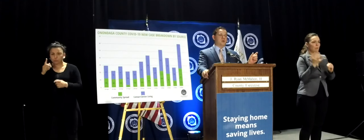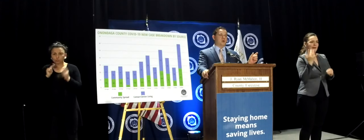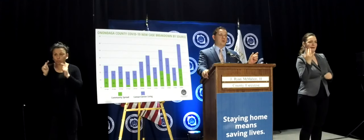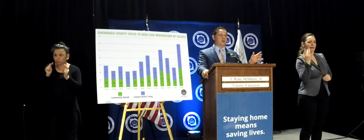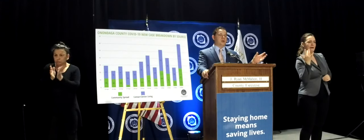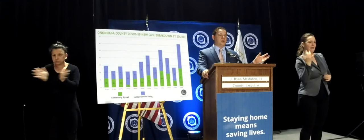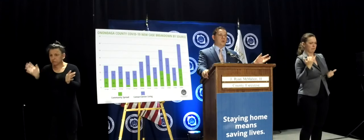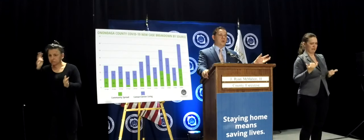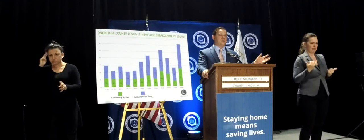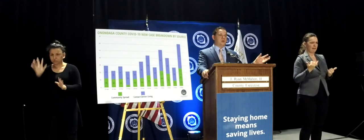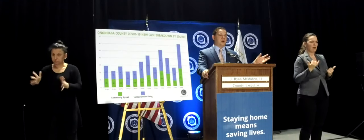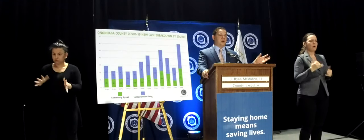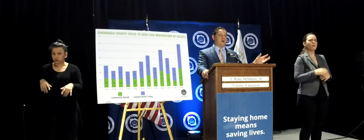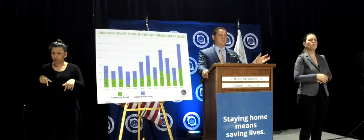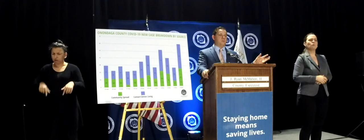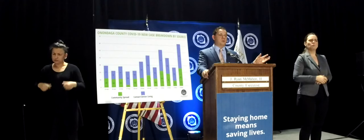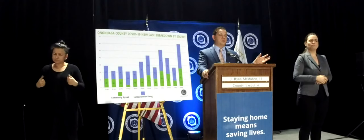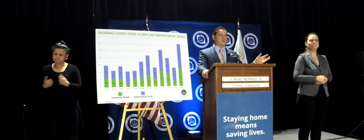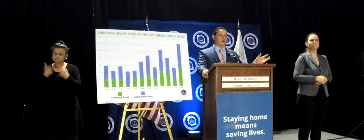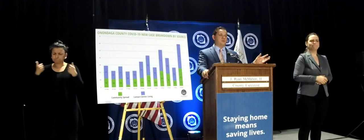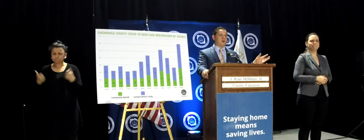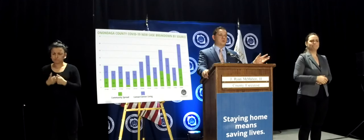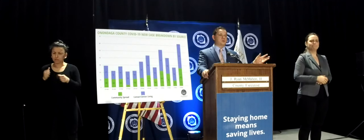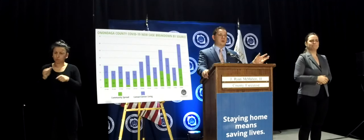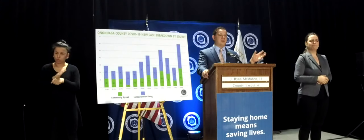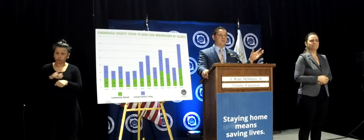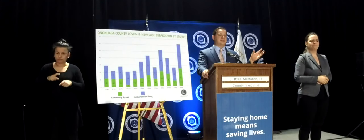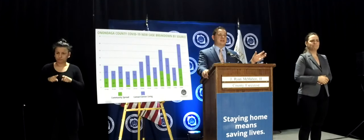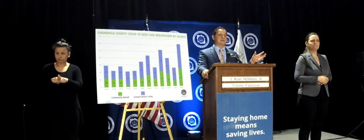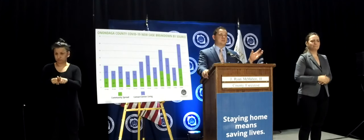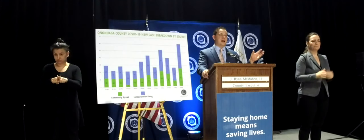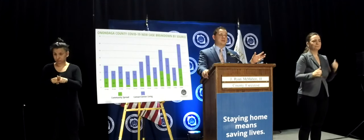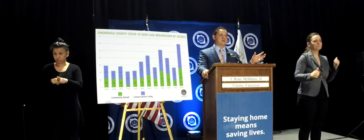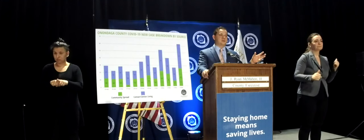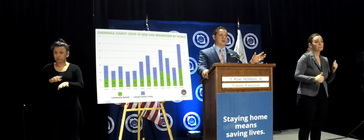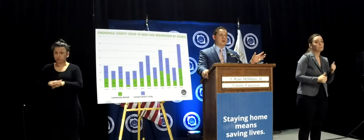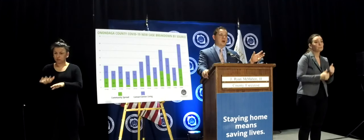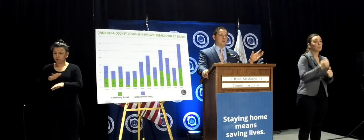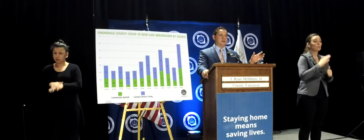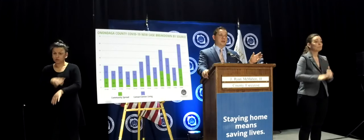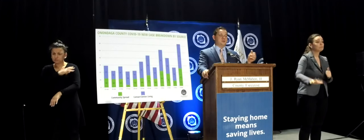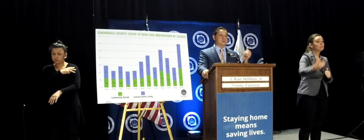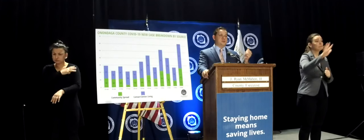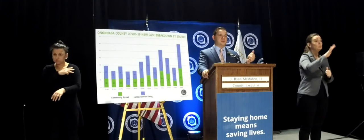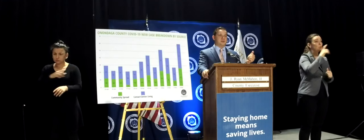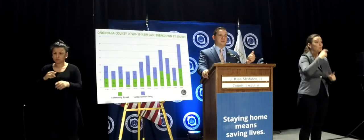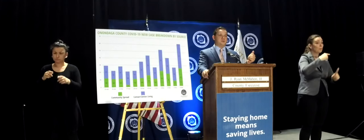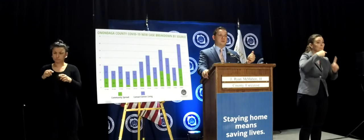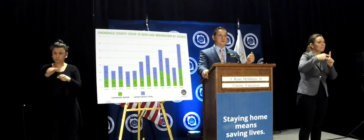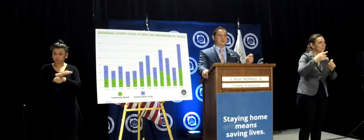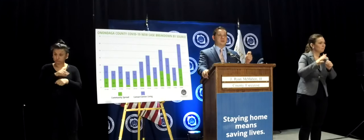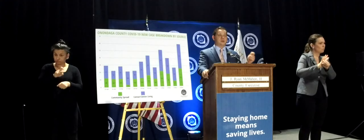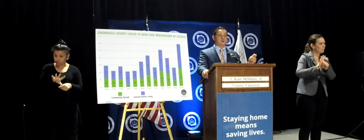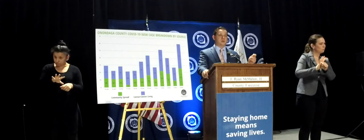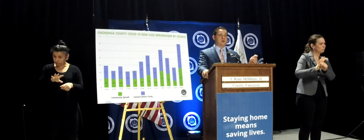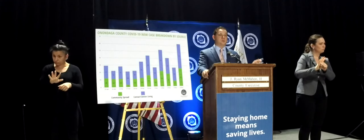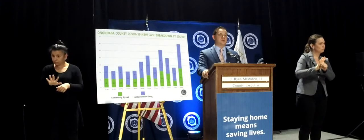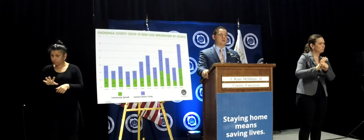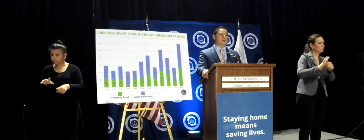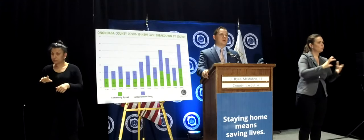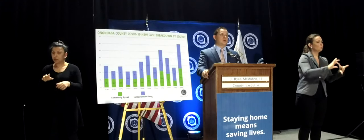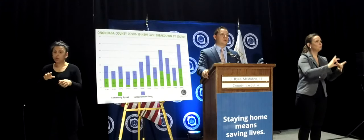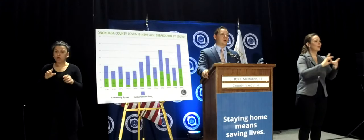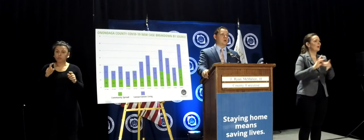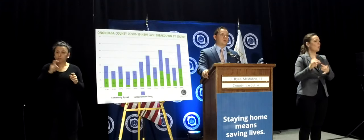fight with COVID, most of our folks who have been testing positive are related to assisted living facilities and nursing